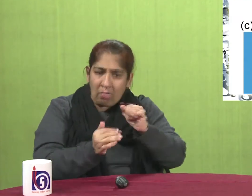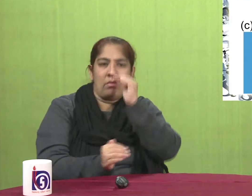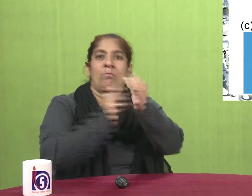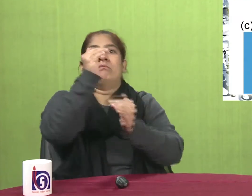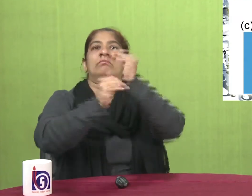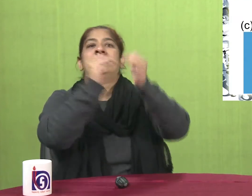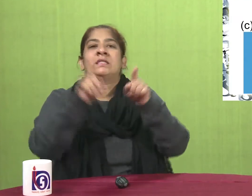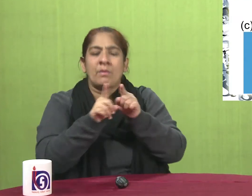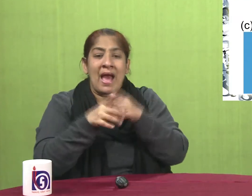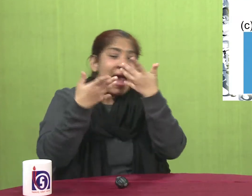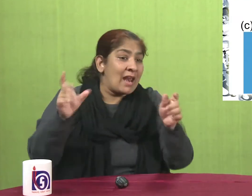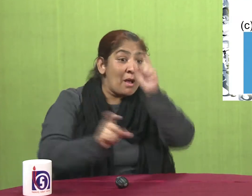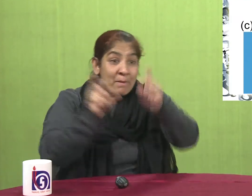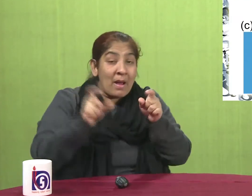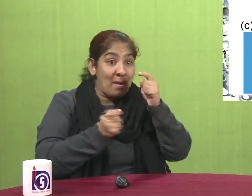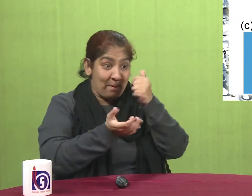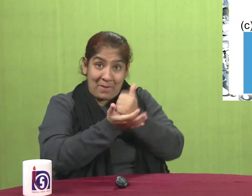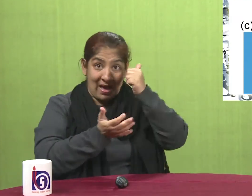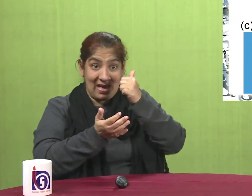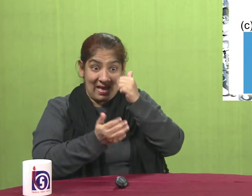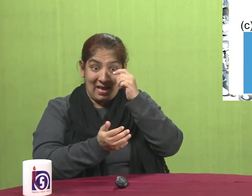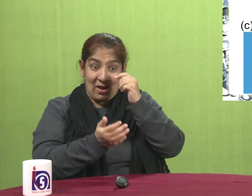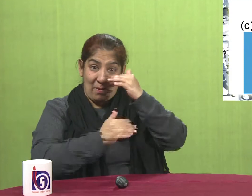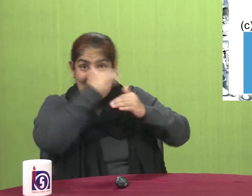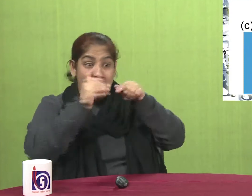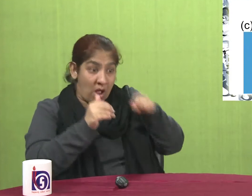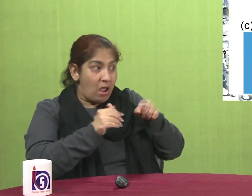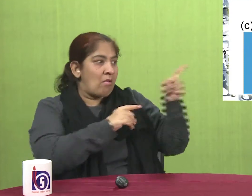Development banks. In the development banks,